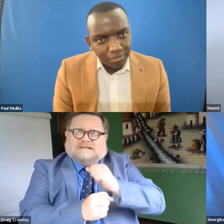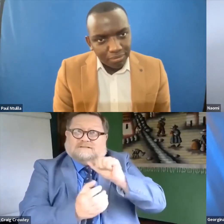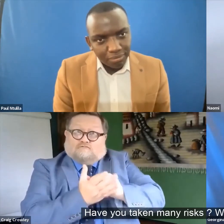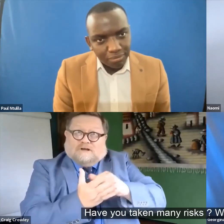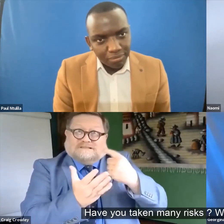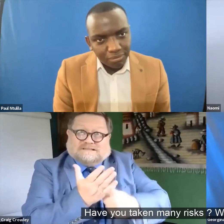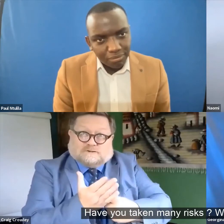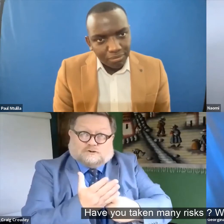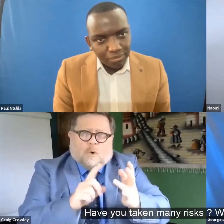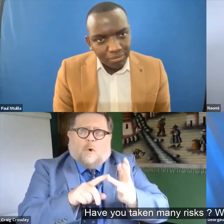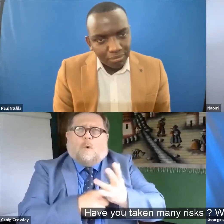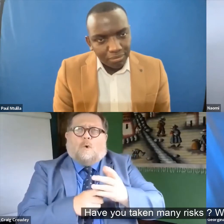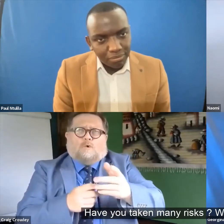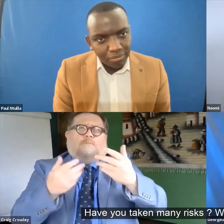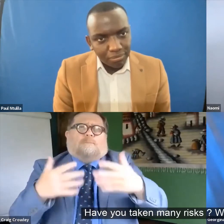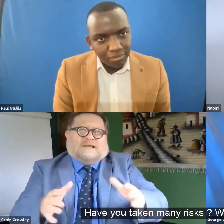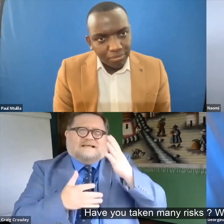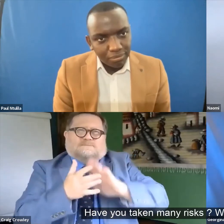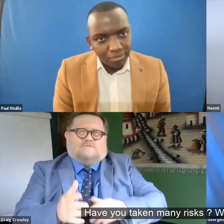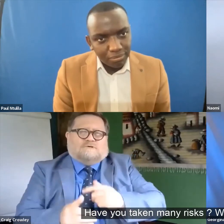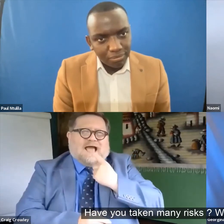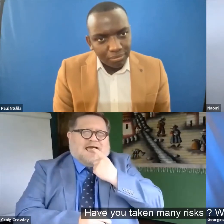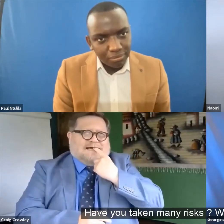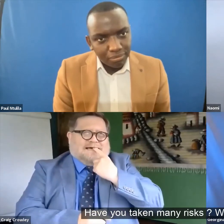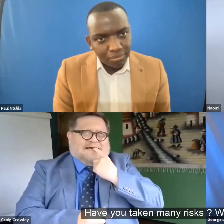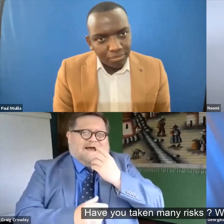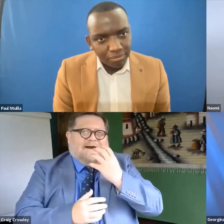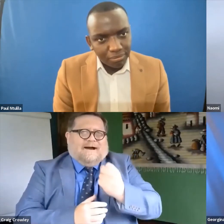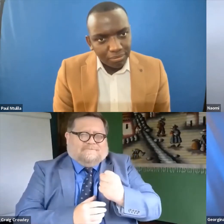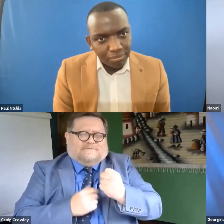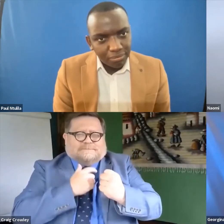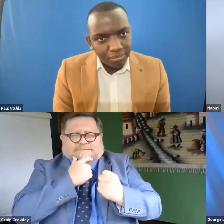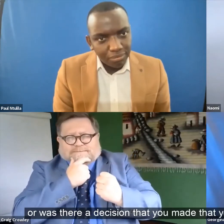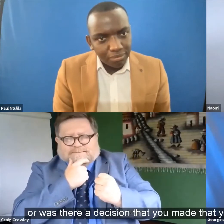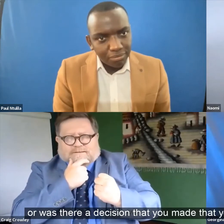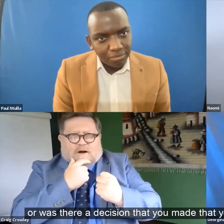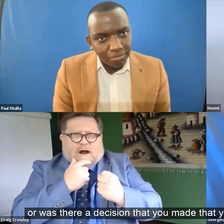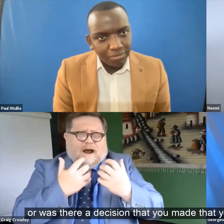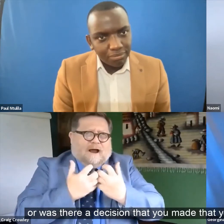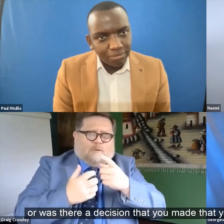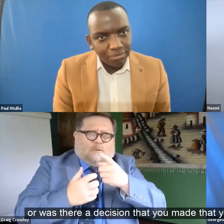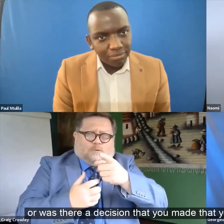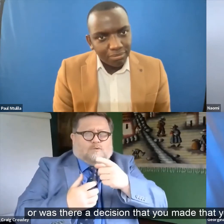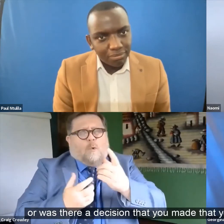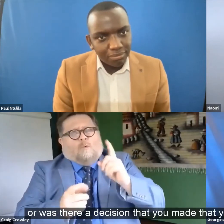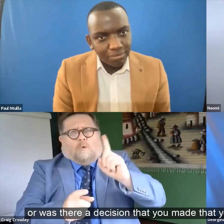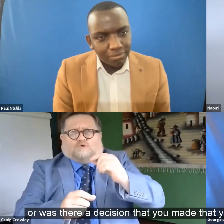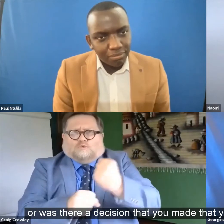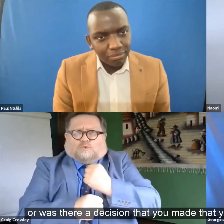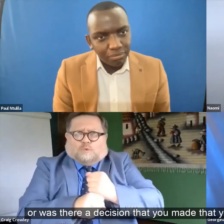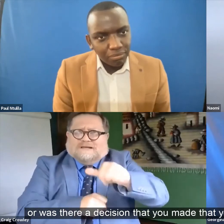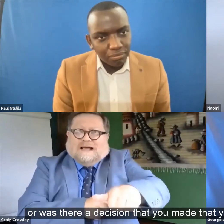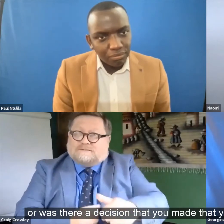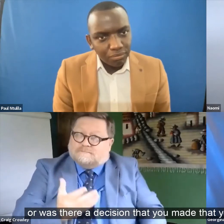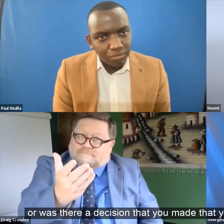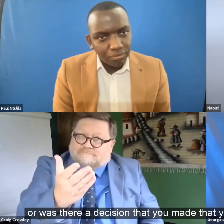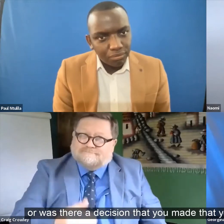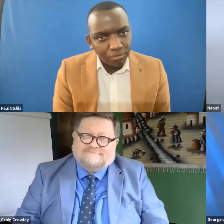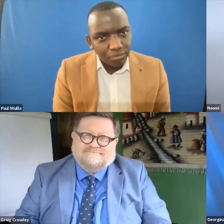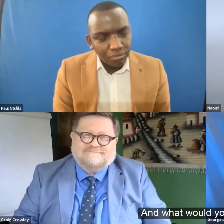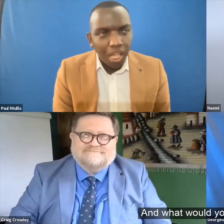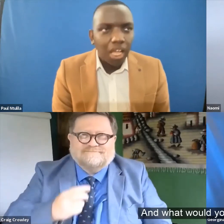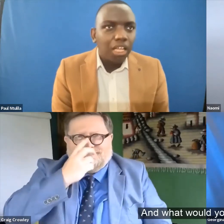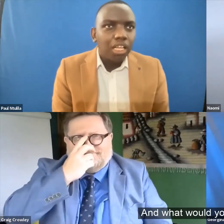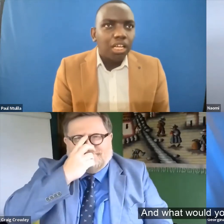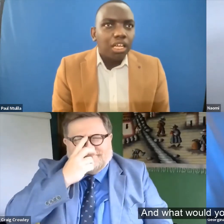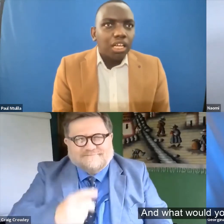Have you taken many risks? Was it the right decision? Or was there a decision that you made that you regret and wish that you never? And